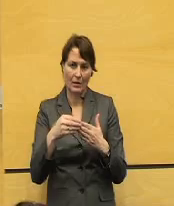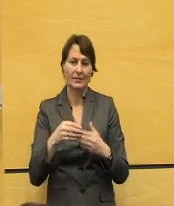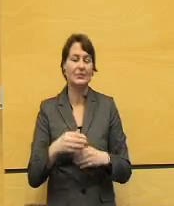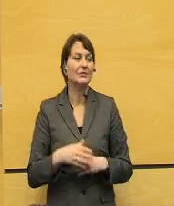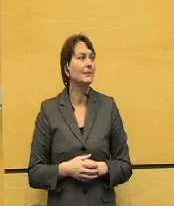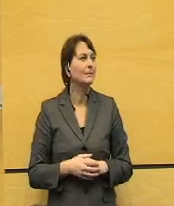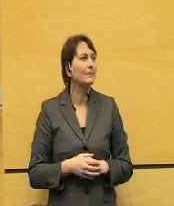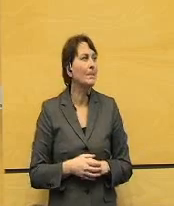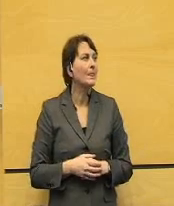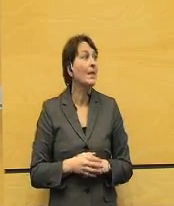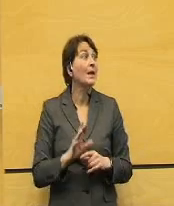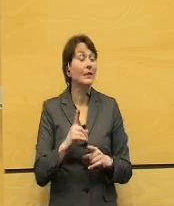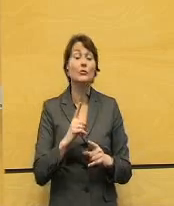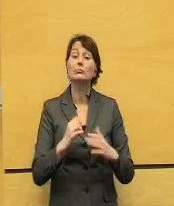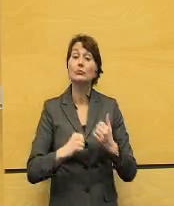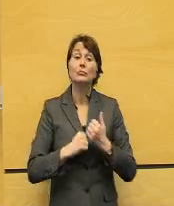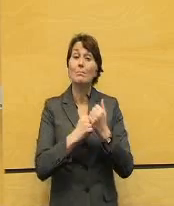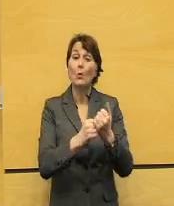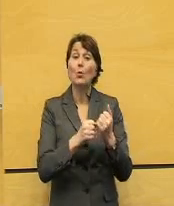636 projects as